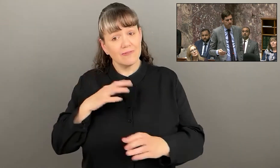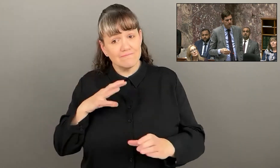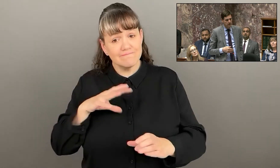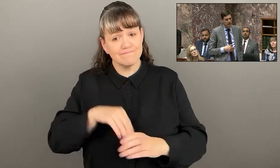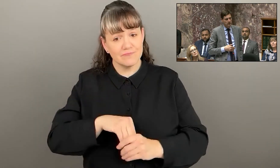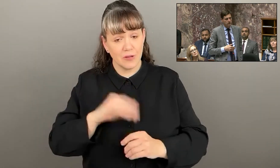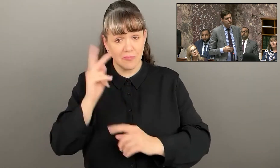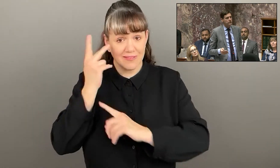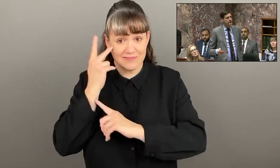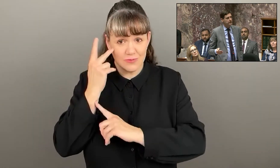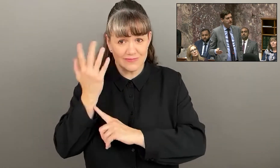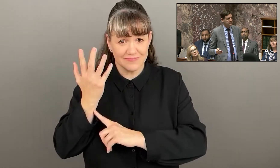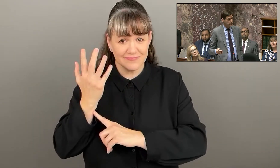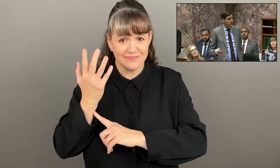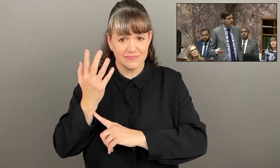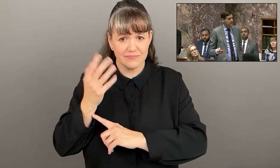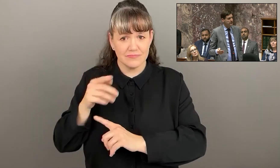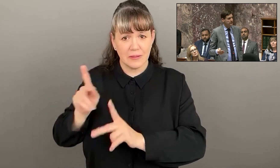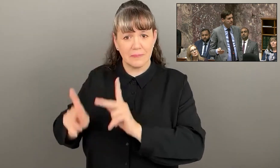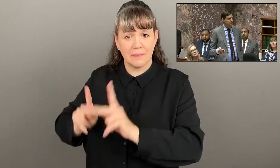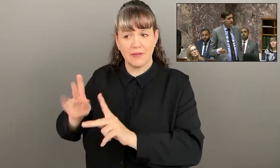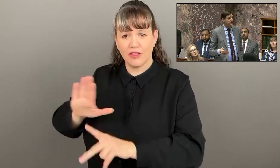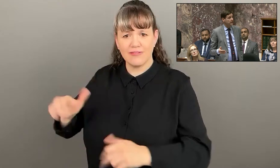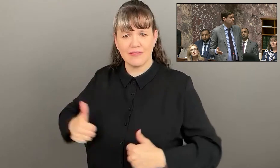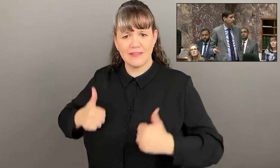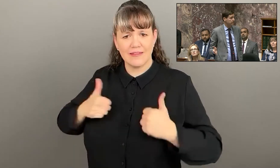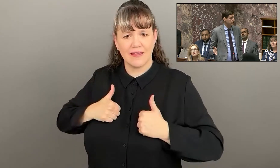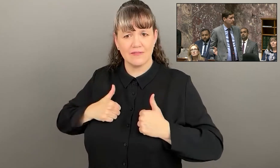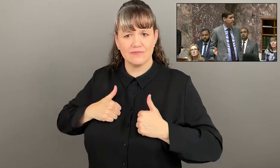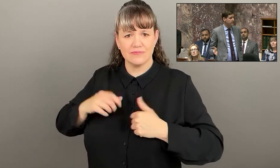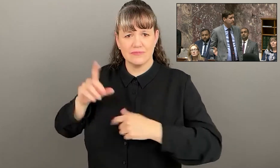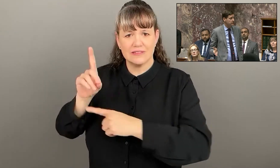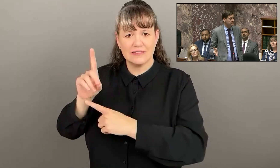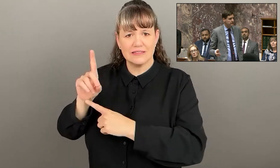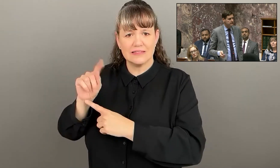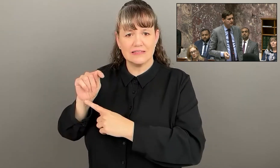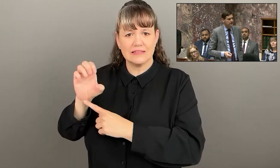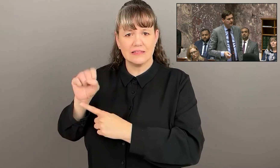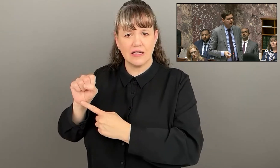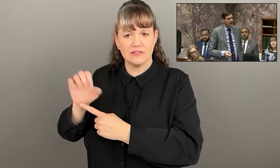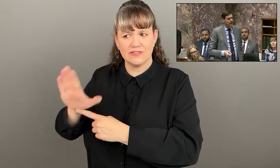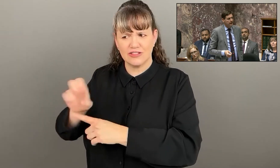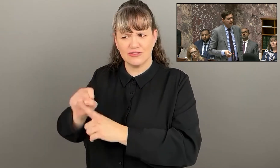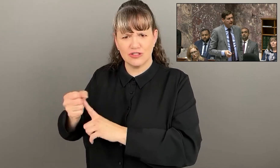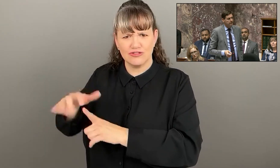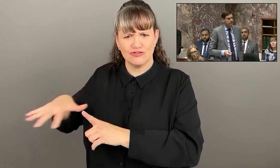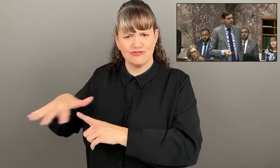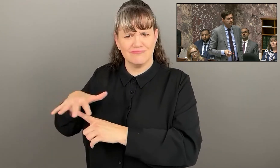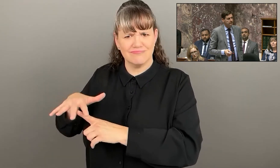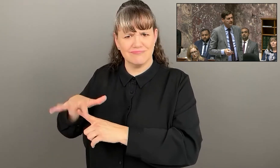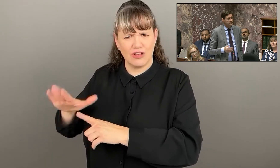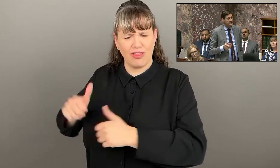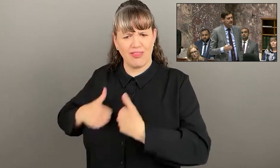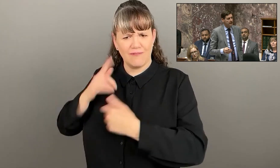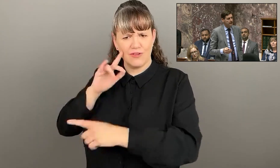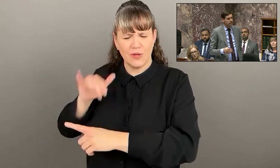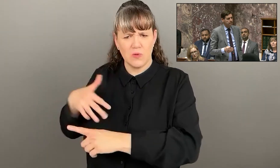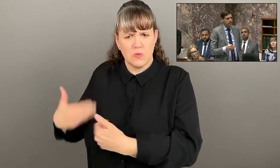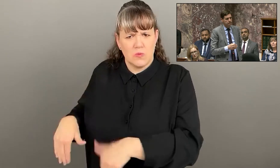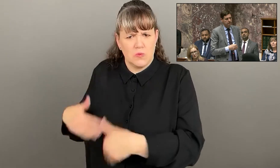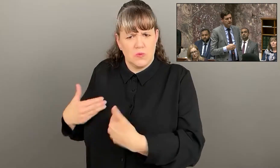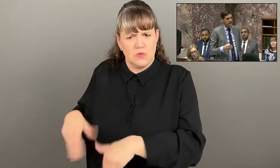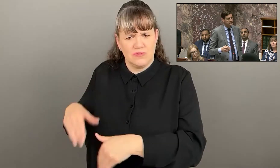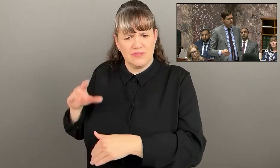side. Crucially important to me for deciding to run for office in the first place. In my